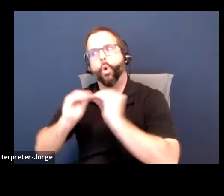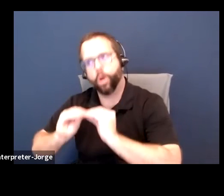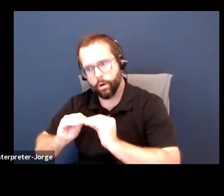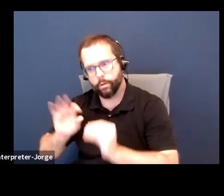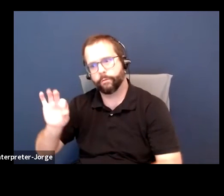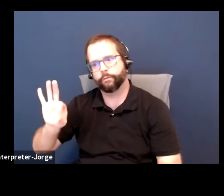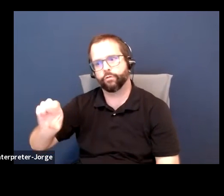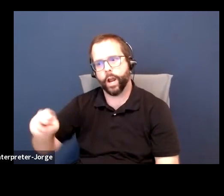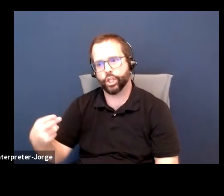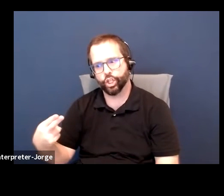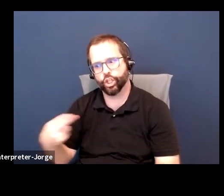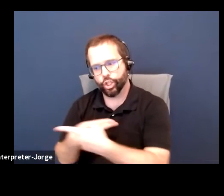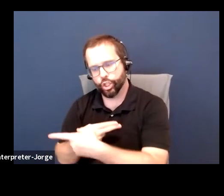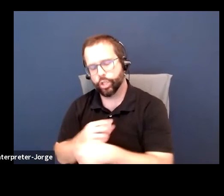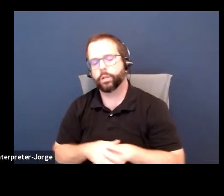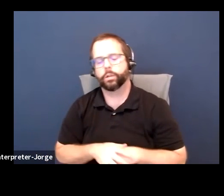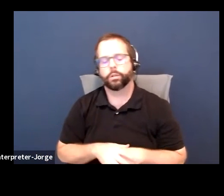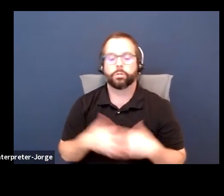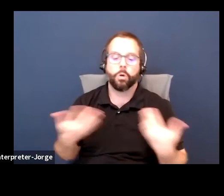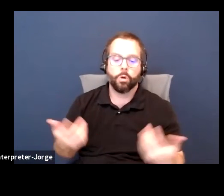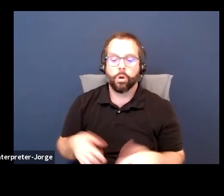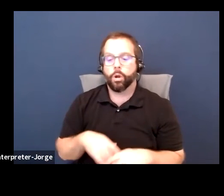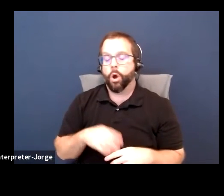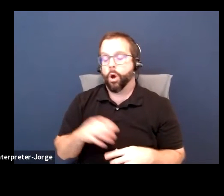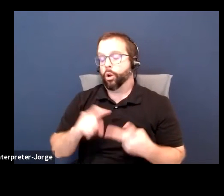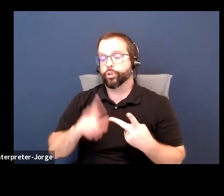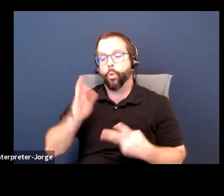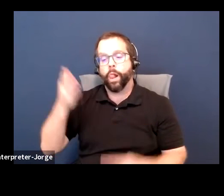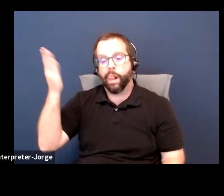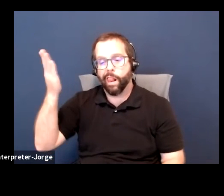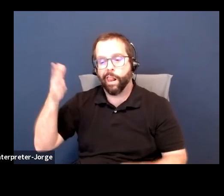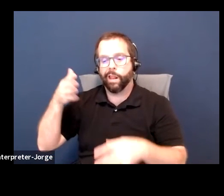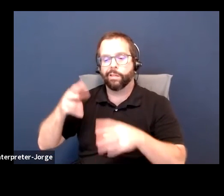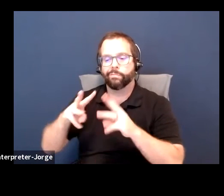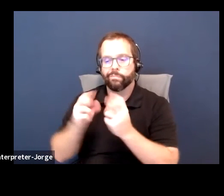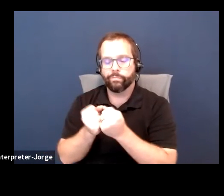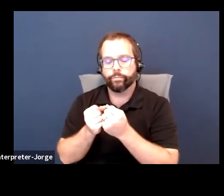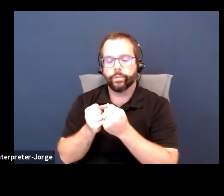So housing opportunities, and going out and surveying